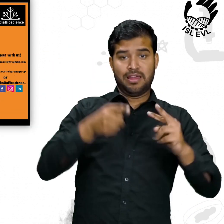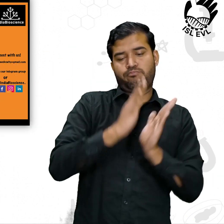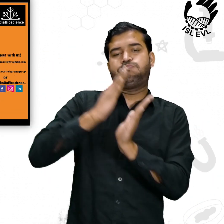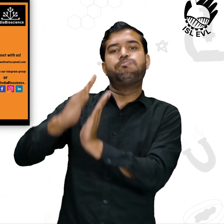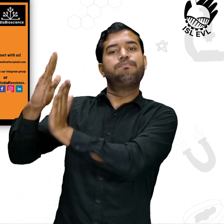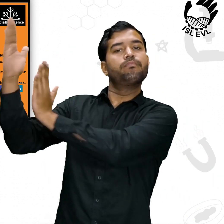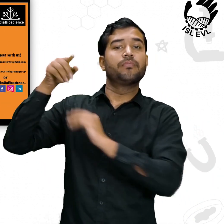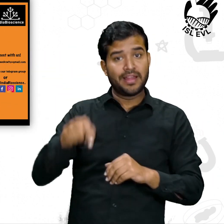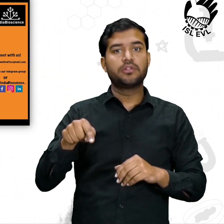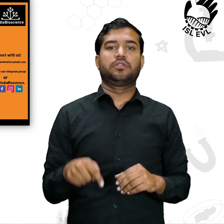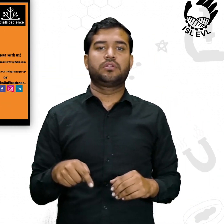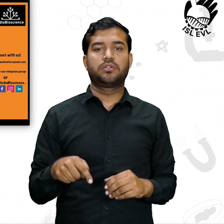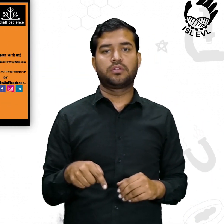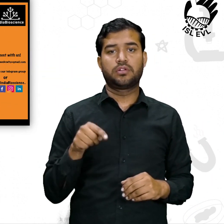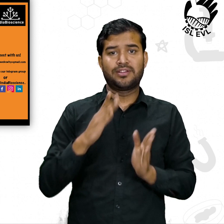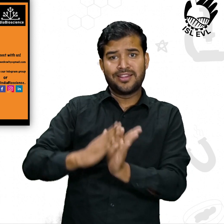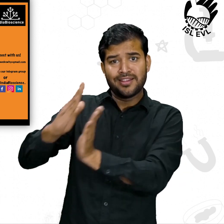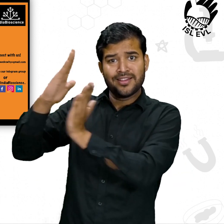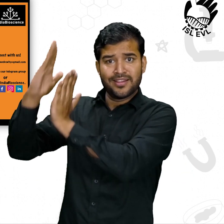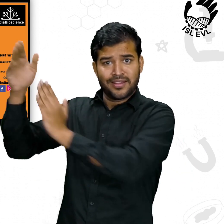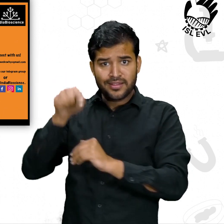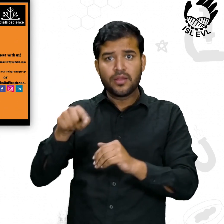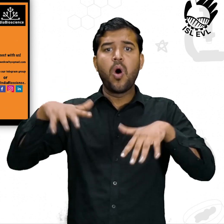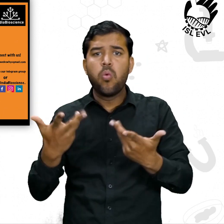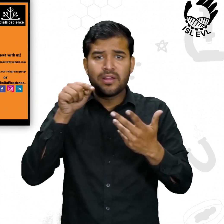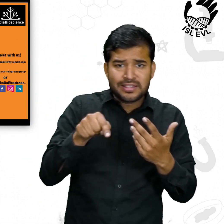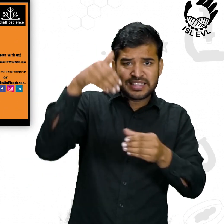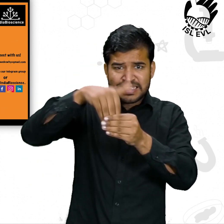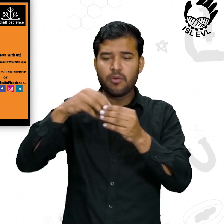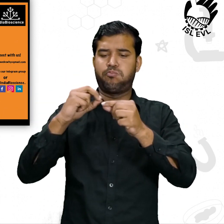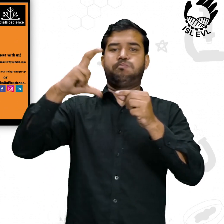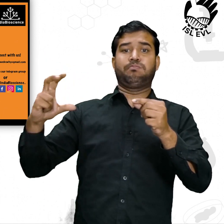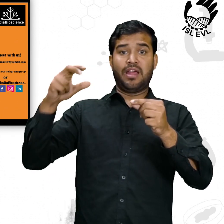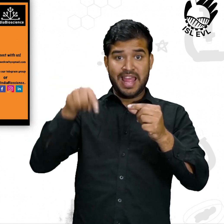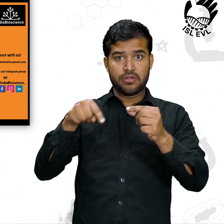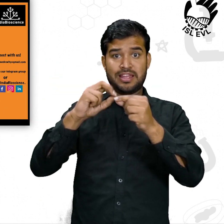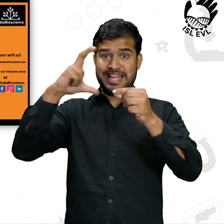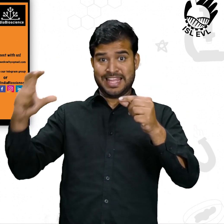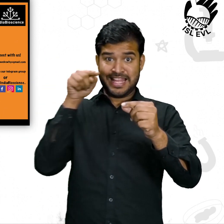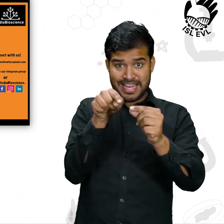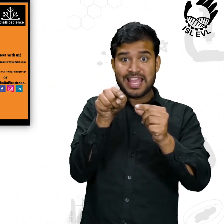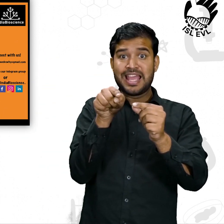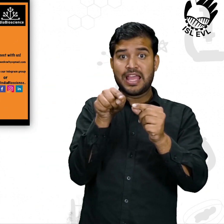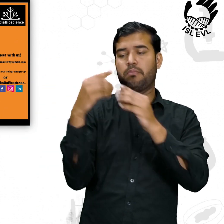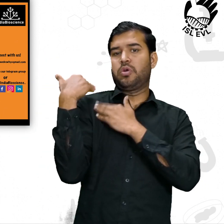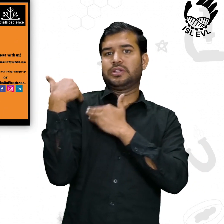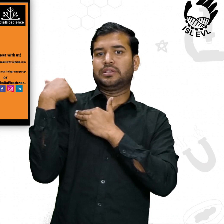produce proteins which help the melanocyte make the melanin. That means, in a way, these genes in the tiger's